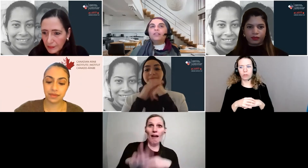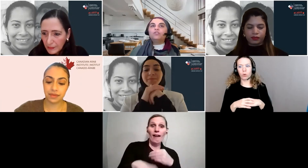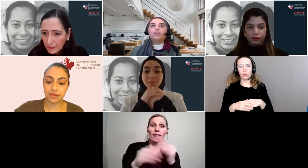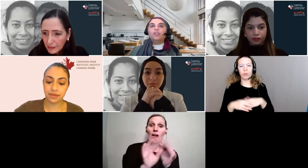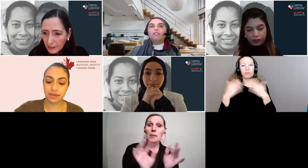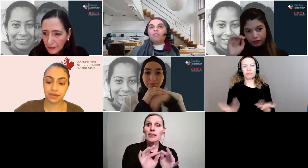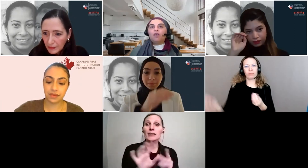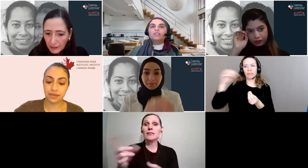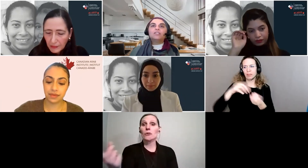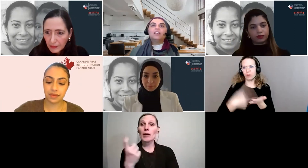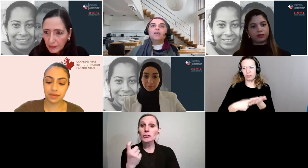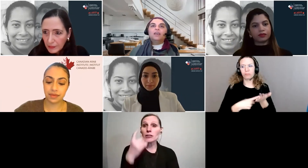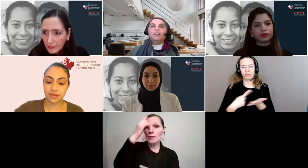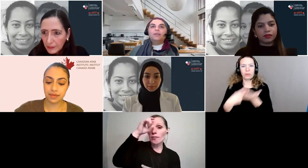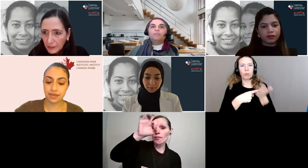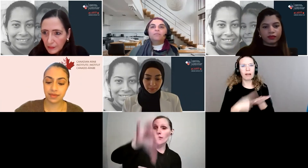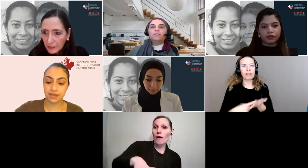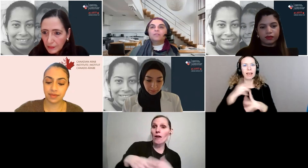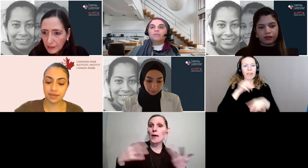a question, thoughts,